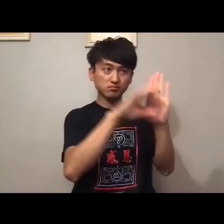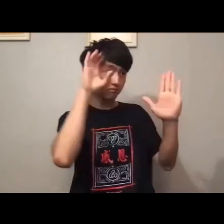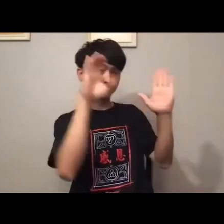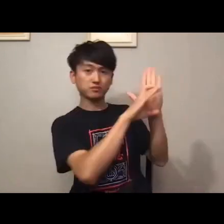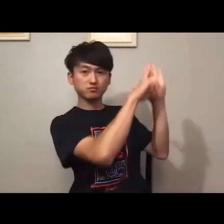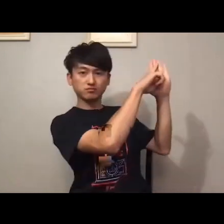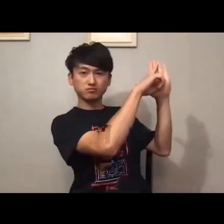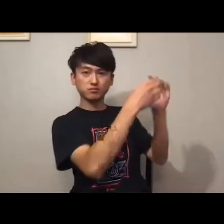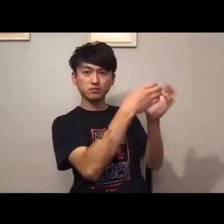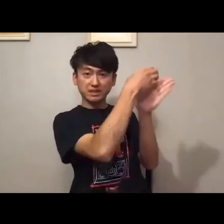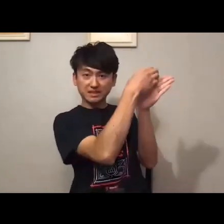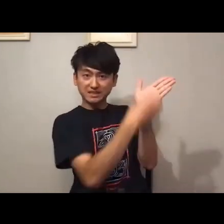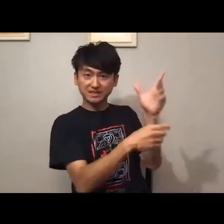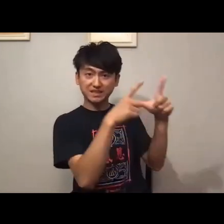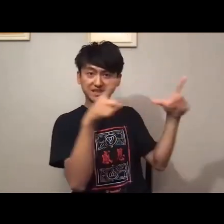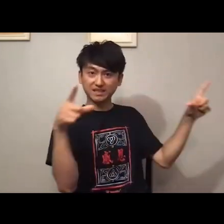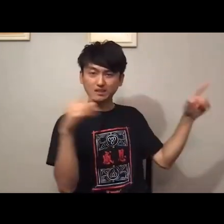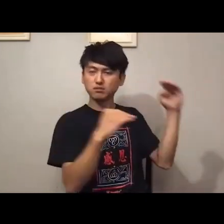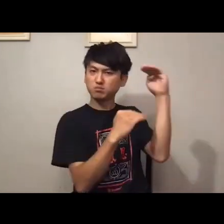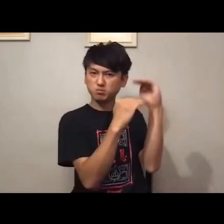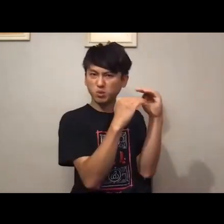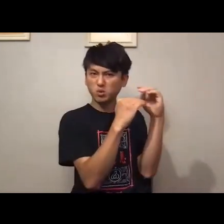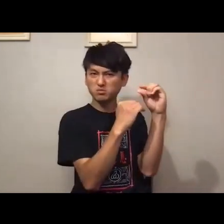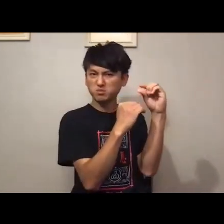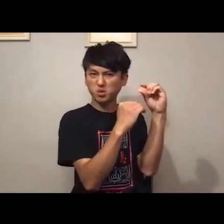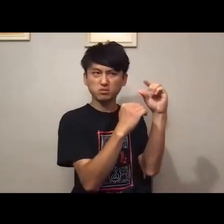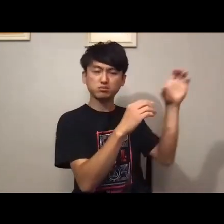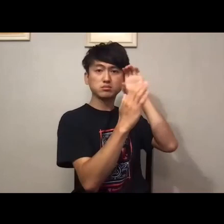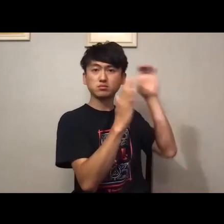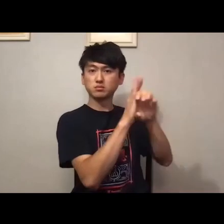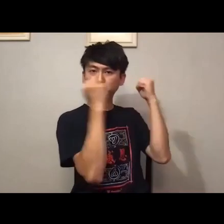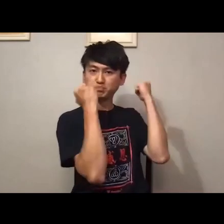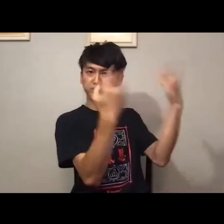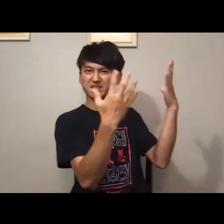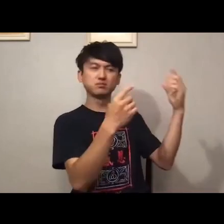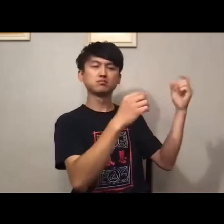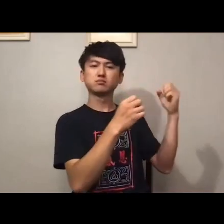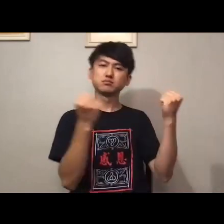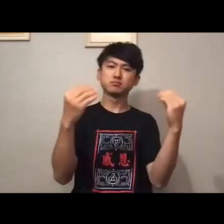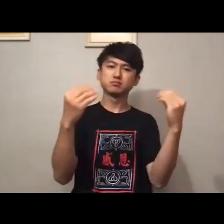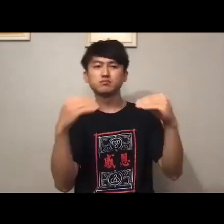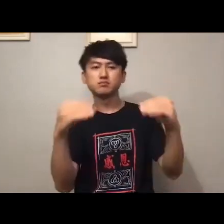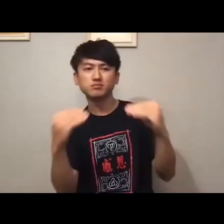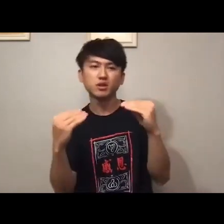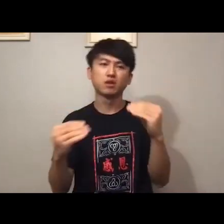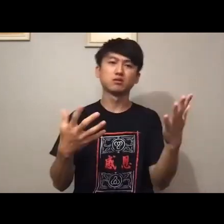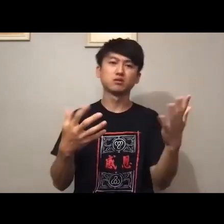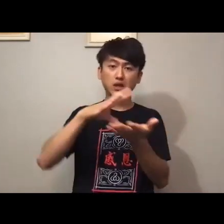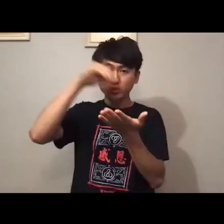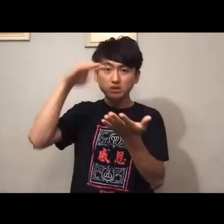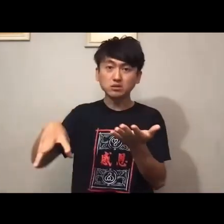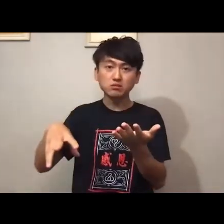saw nothing like that. I saw deaf teachers and people using sign